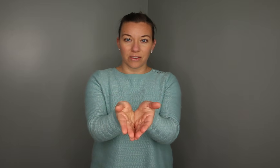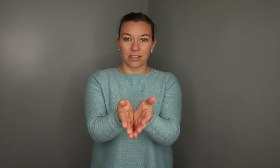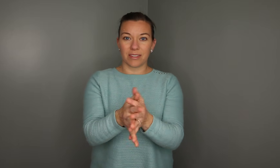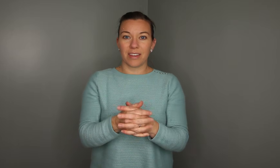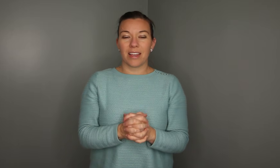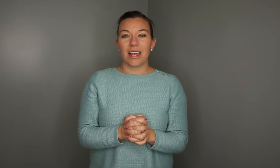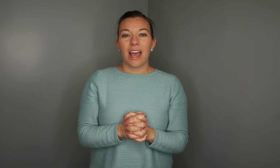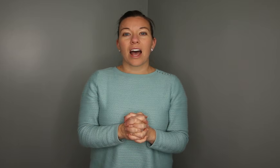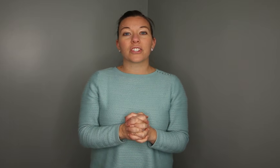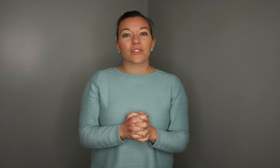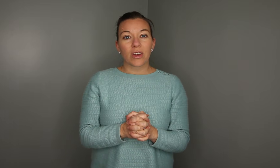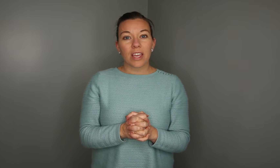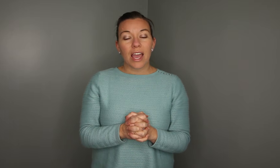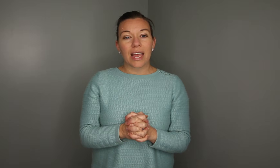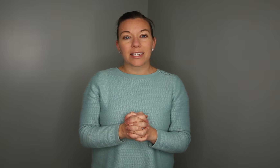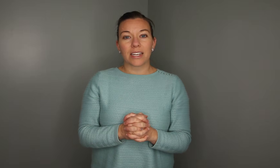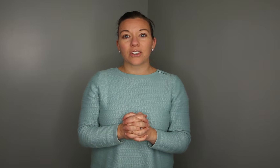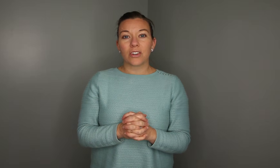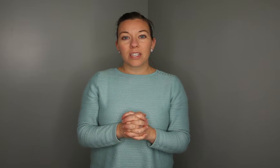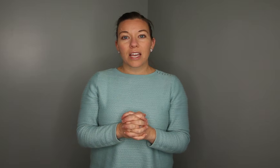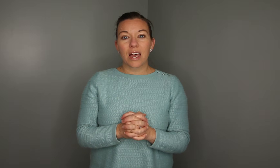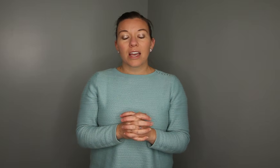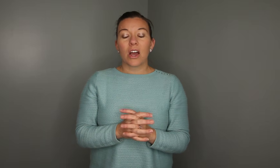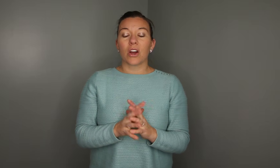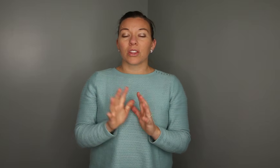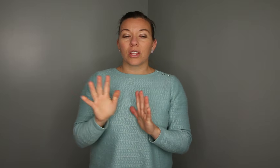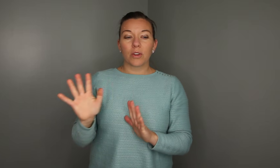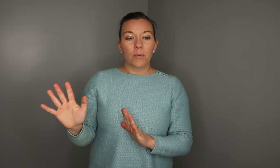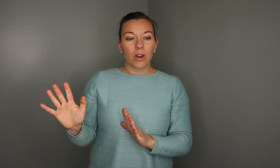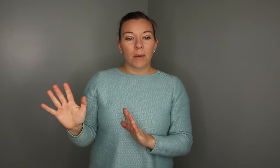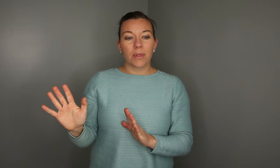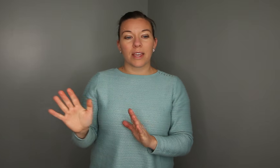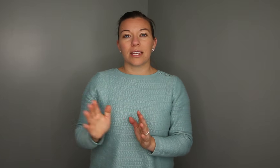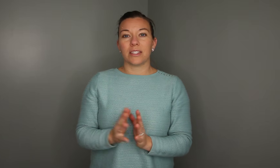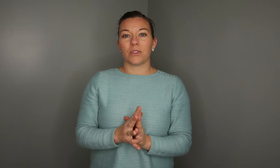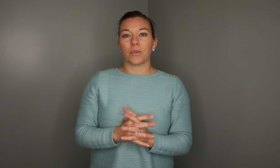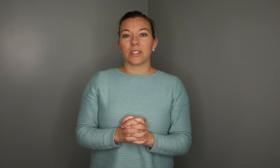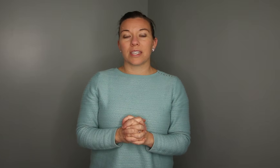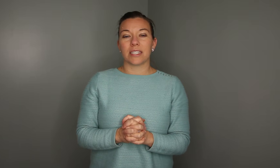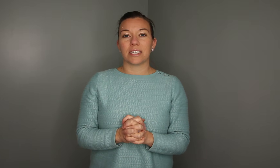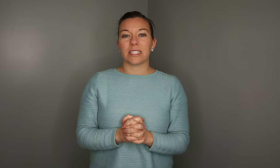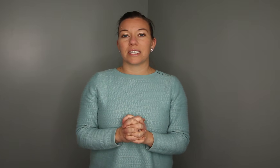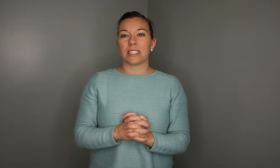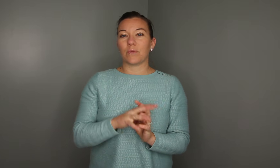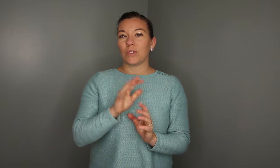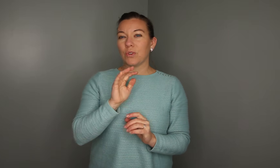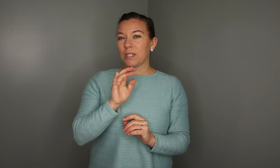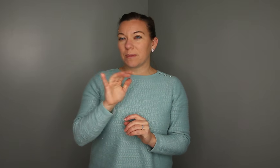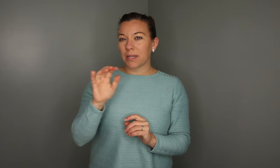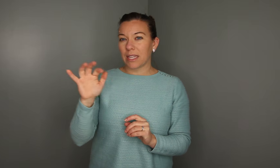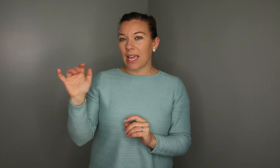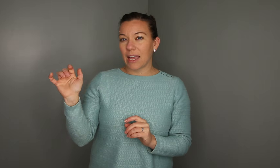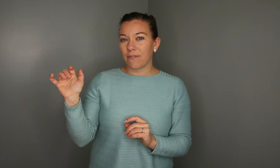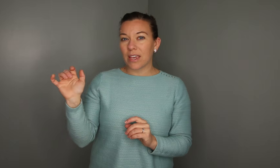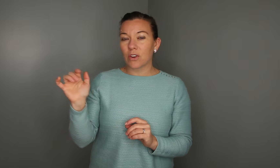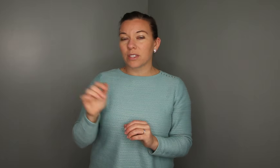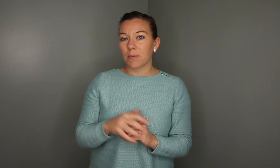sails. Australia and Antarctica are a little more complicated. So we're just you would typically finger spell